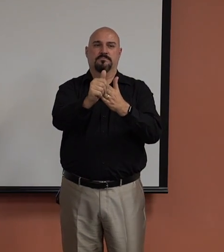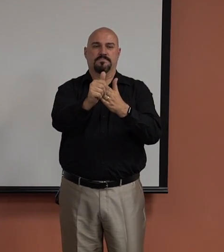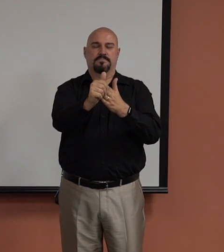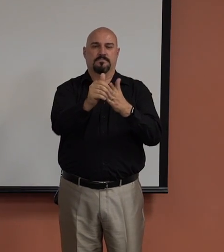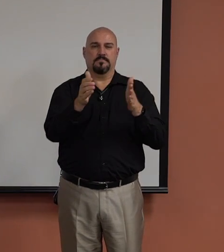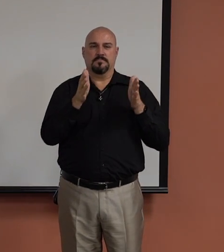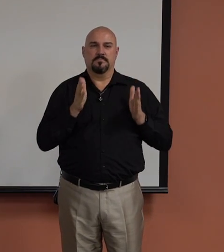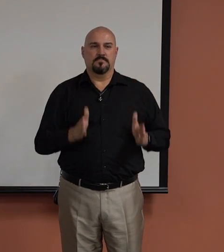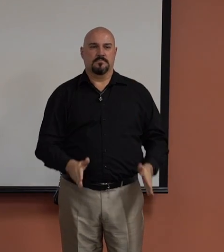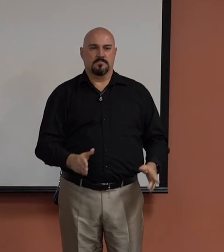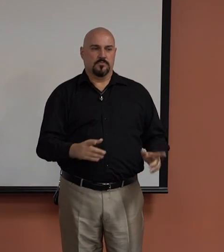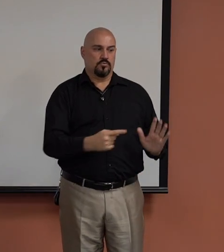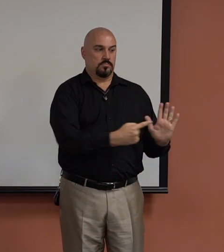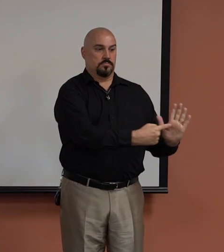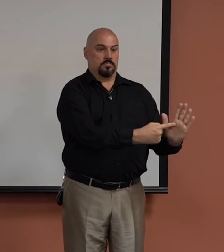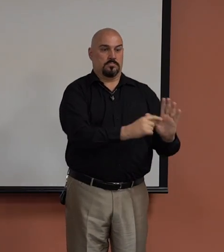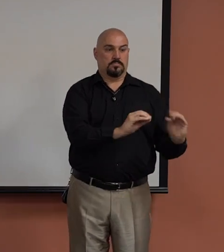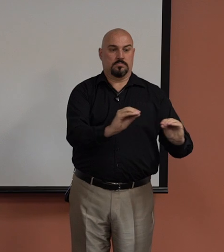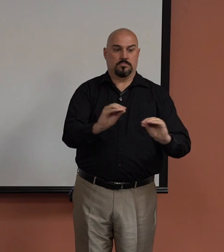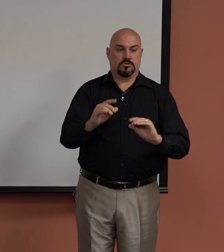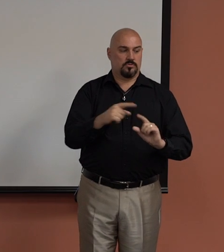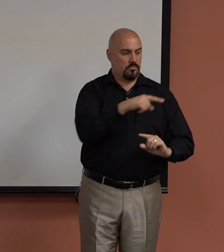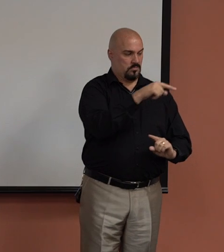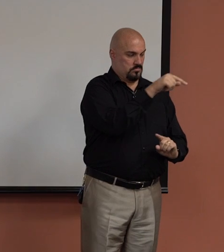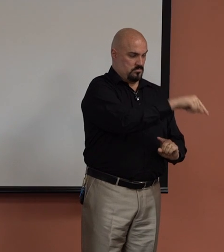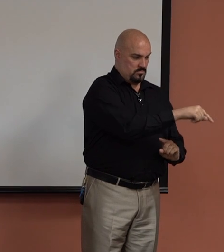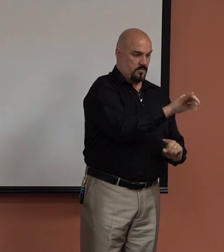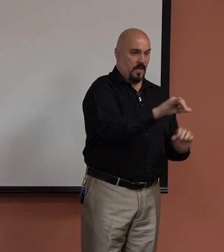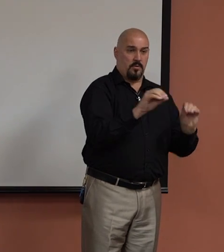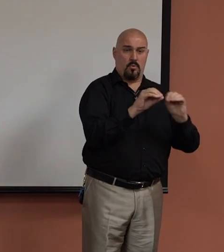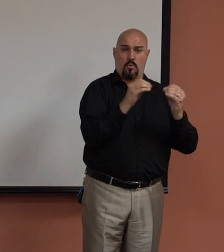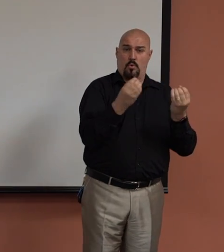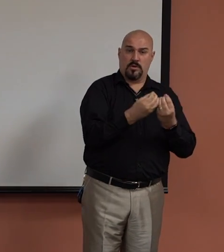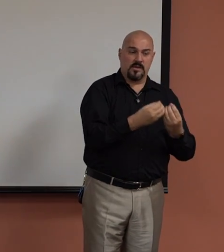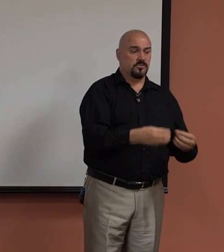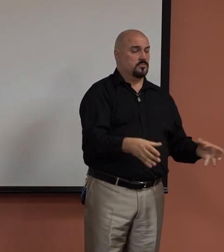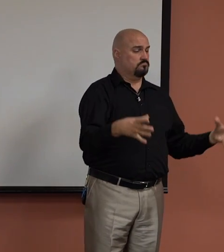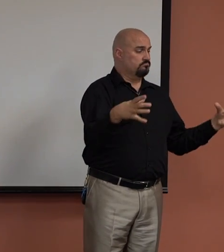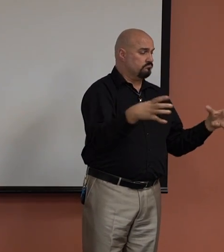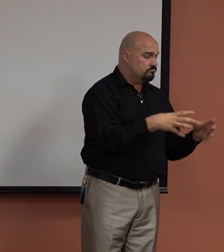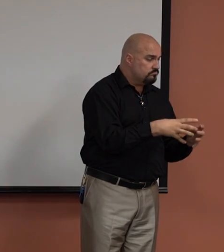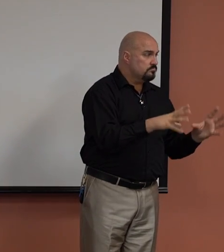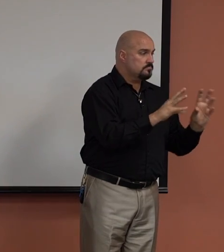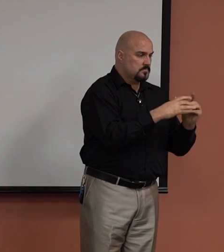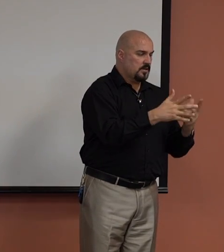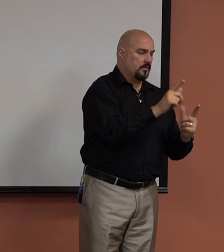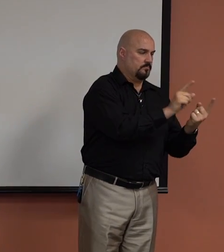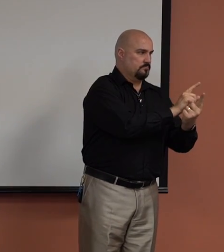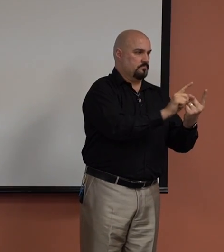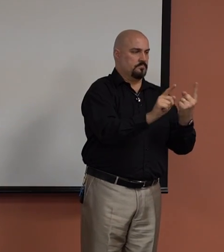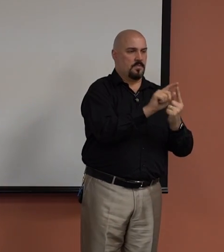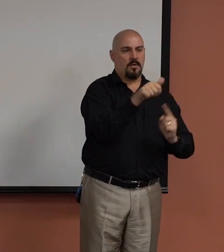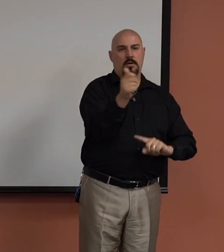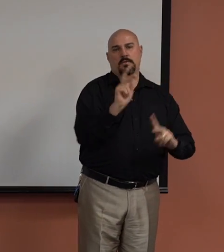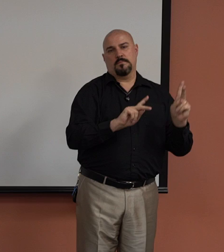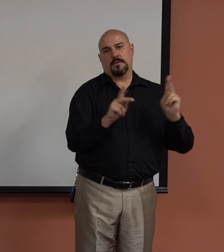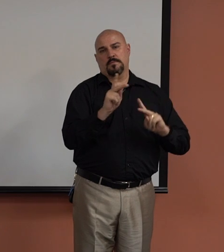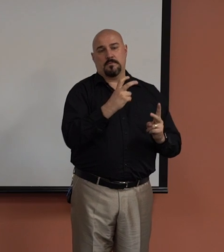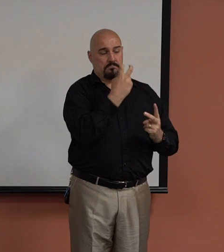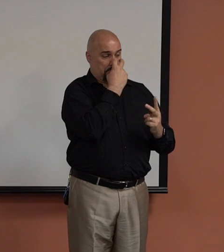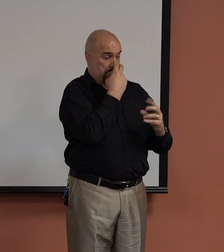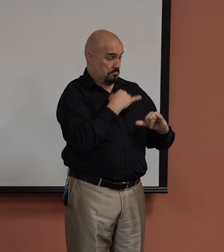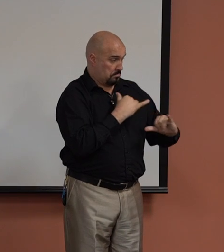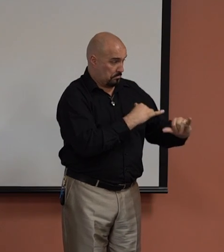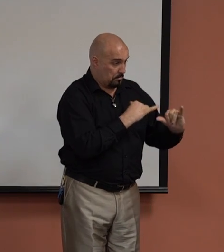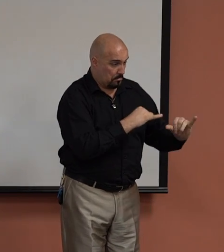into contact with other folks that are going through the same type of thing. That's where the parents can talk to other parents. That's